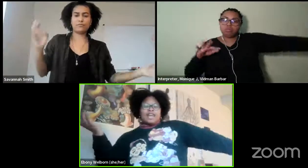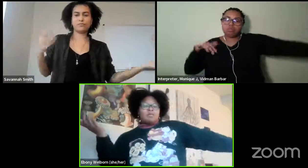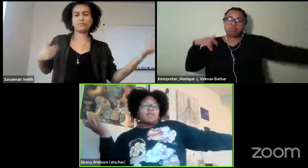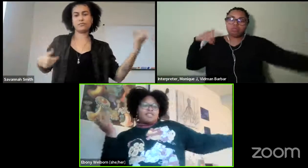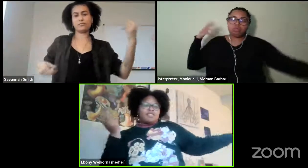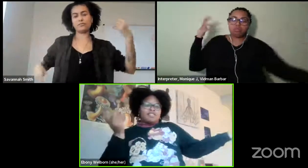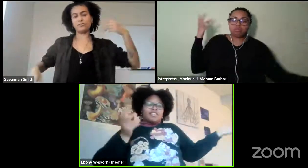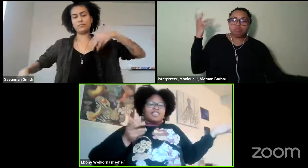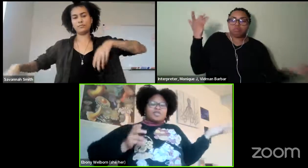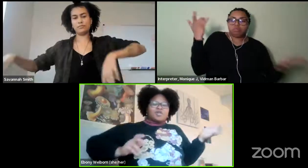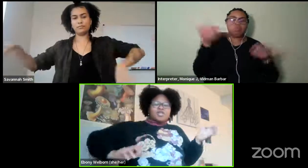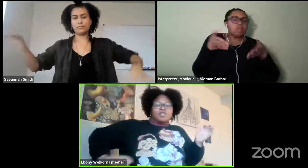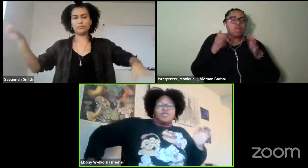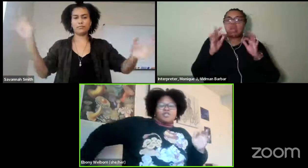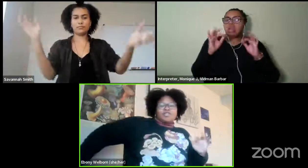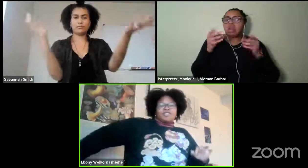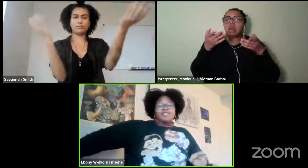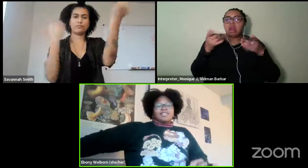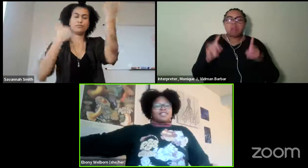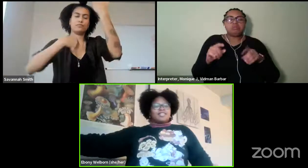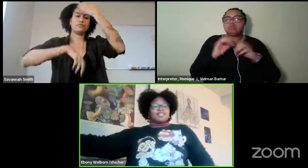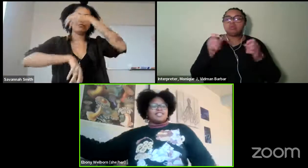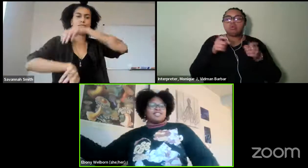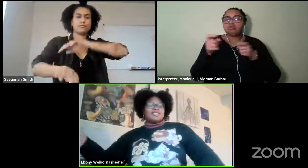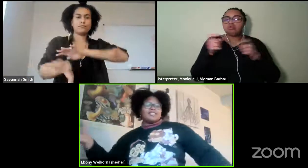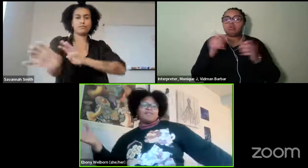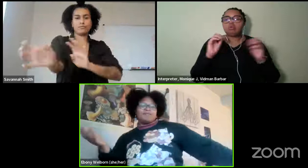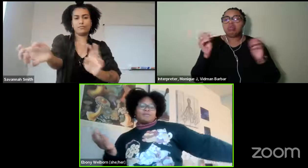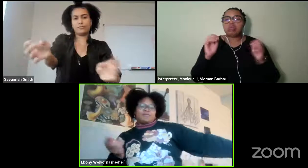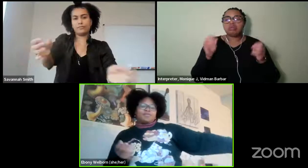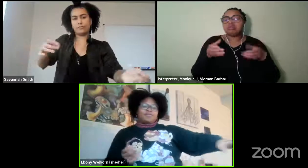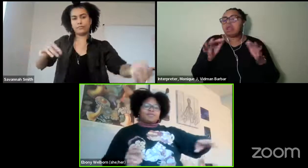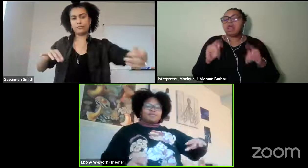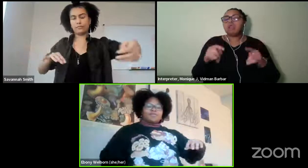Just let it happen. There is no control.